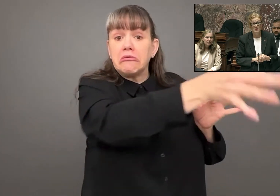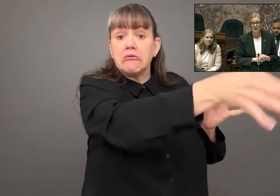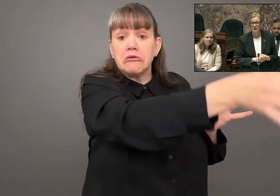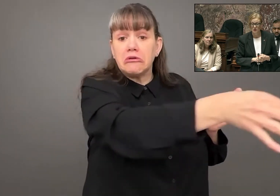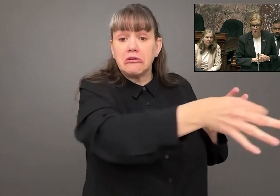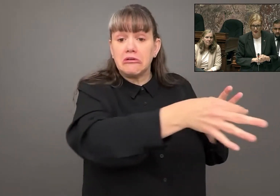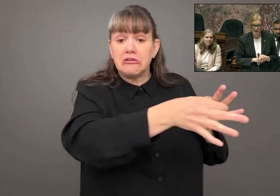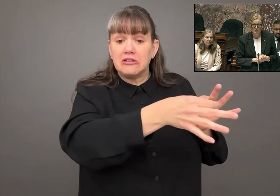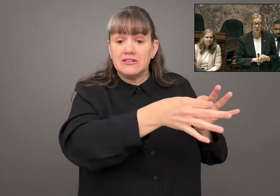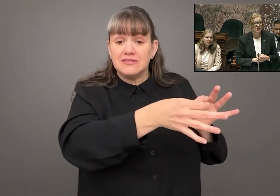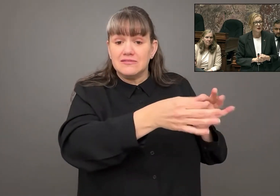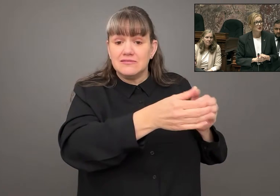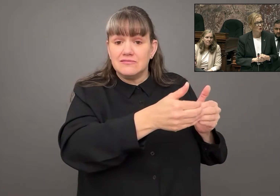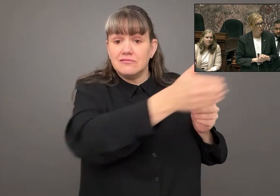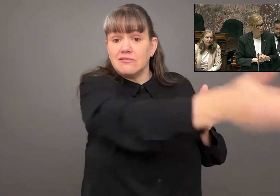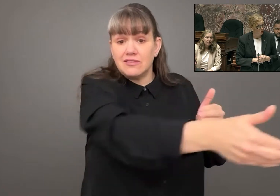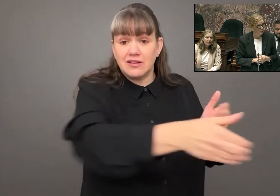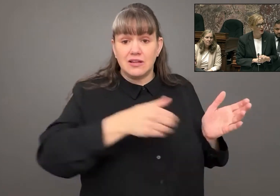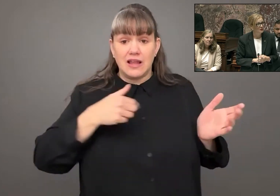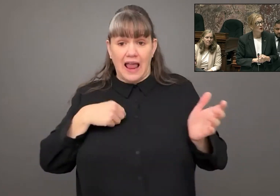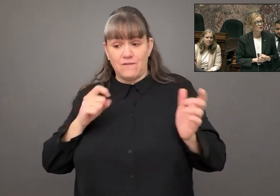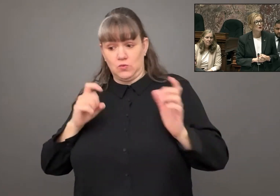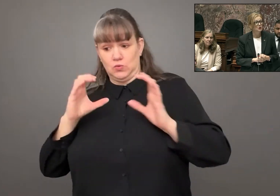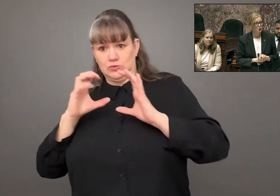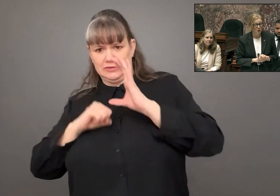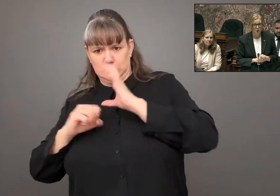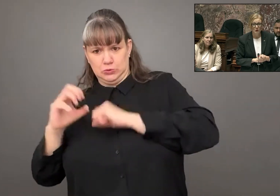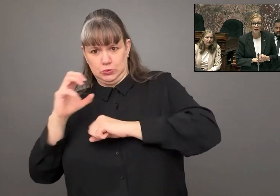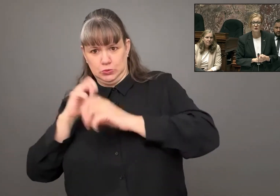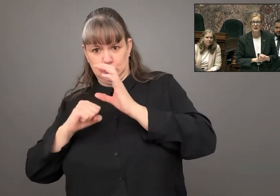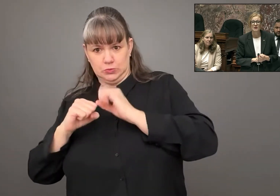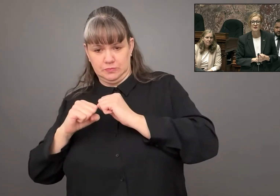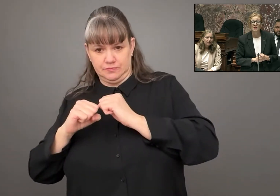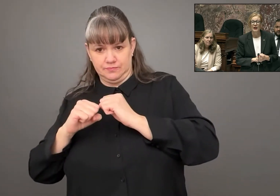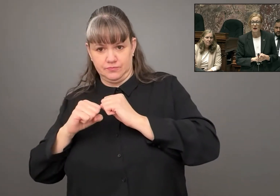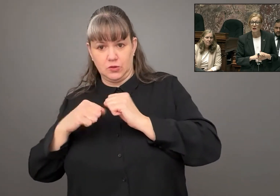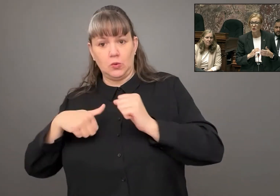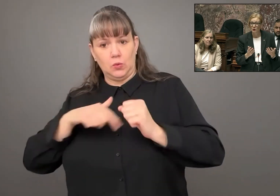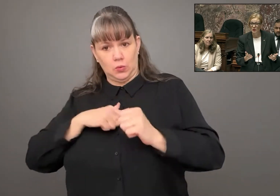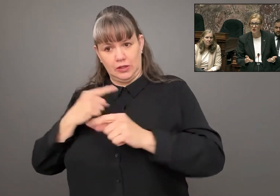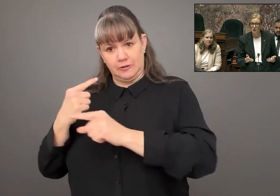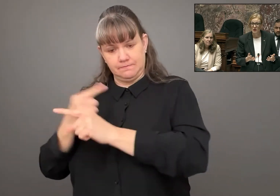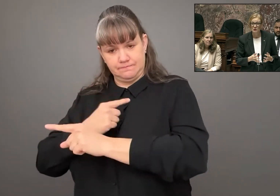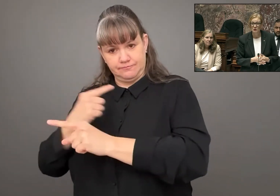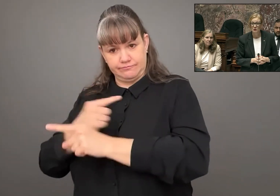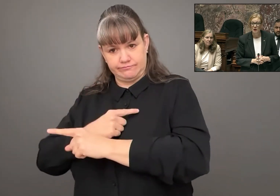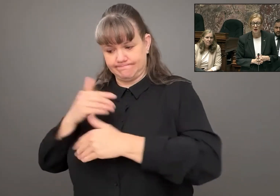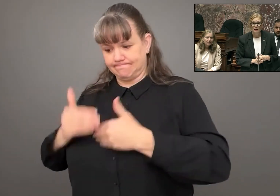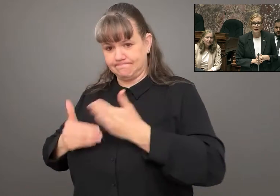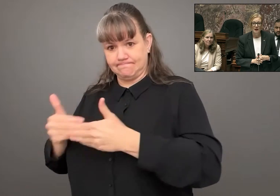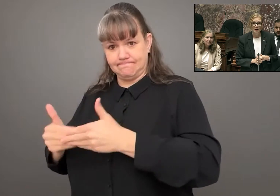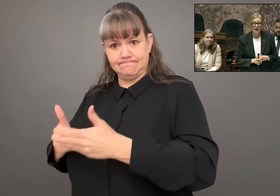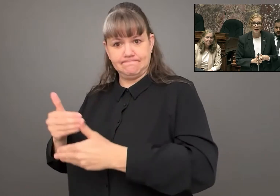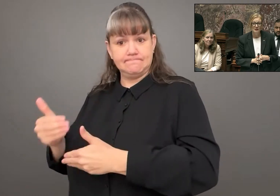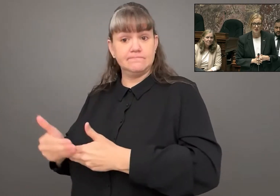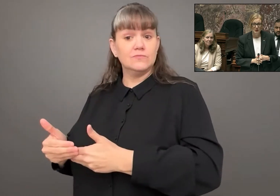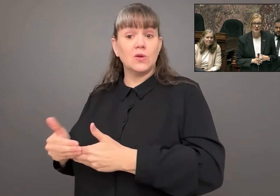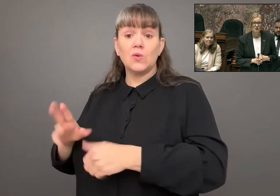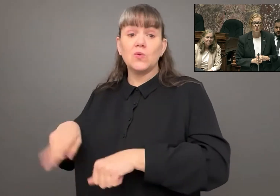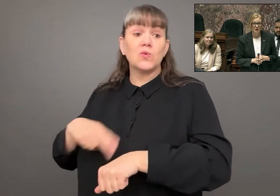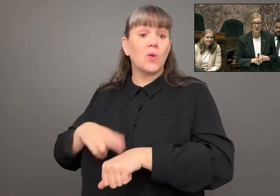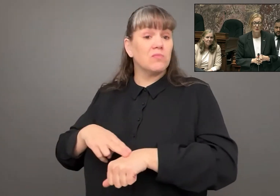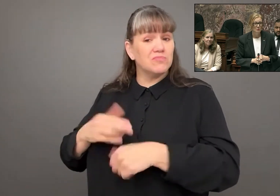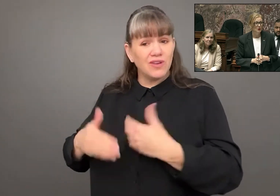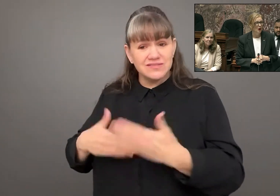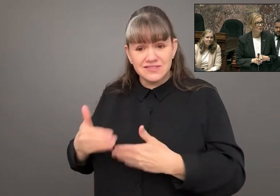that's what we did. They're defensible, they're appropriate, they're the normal way of things, and I look forward to going through